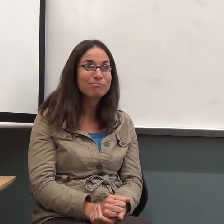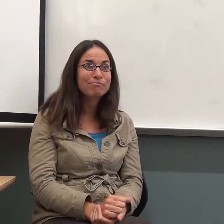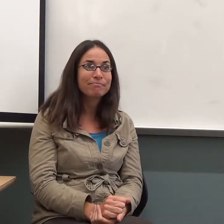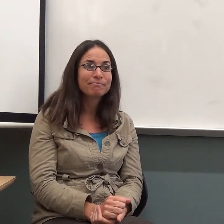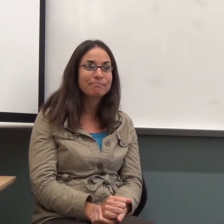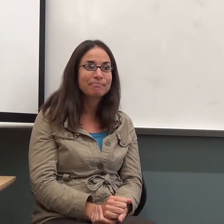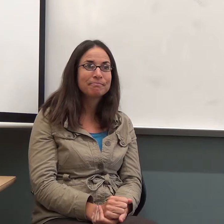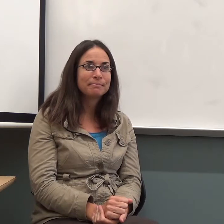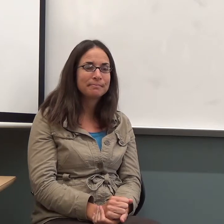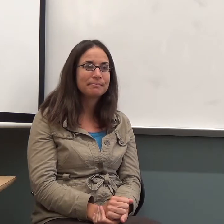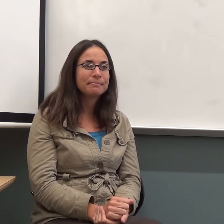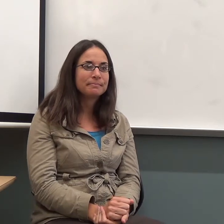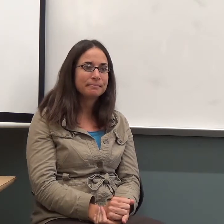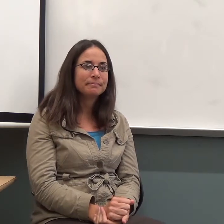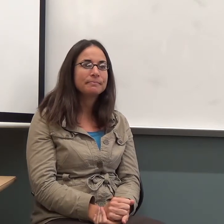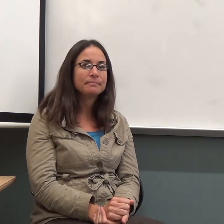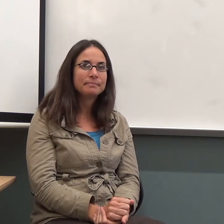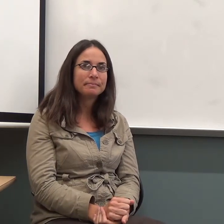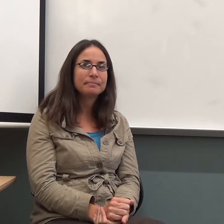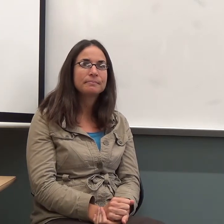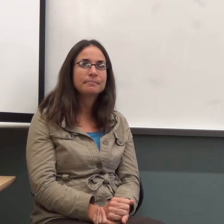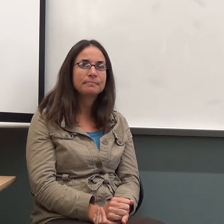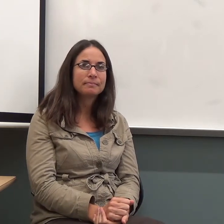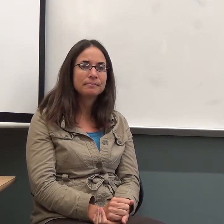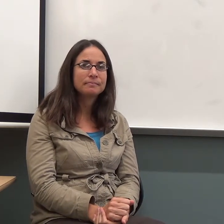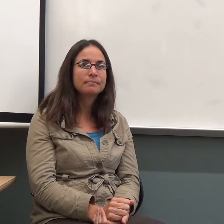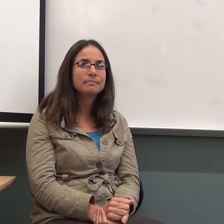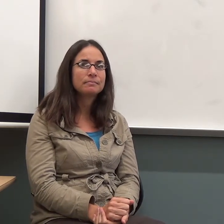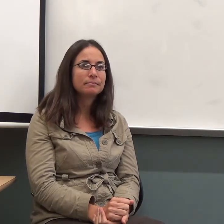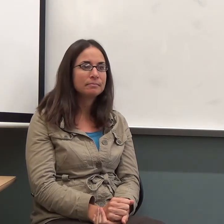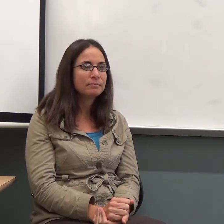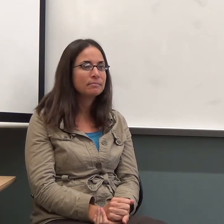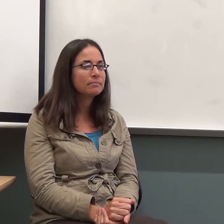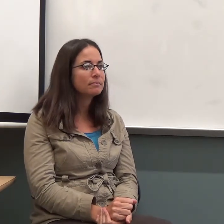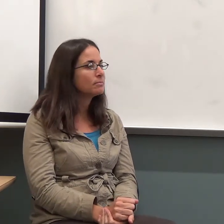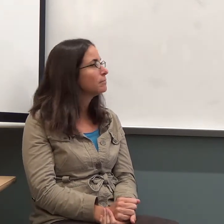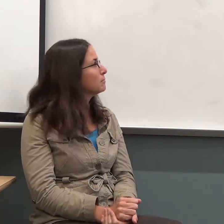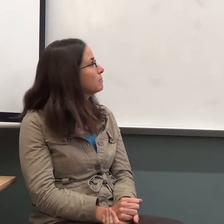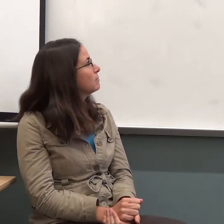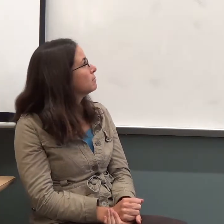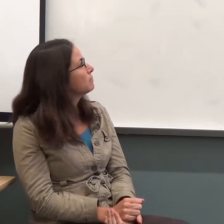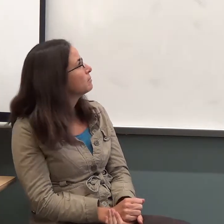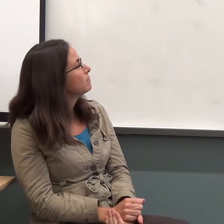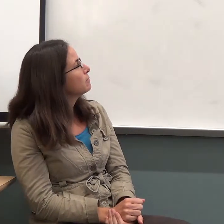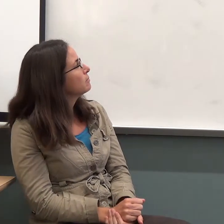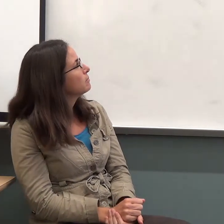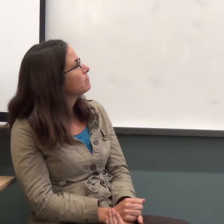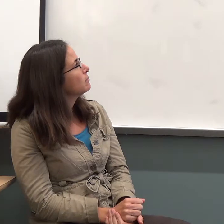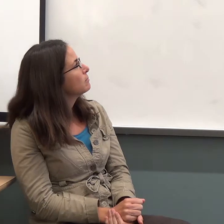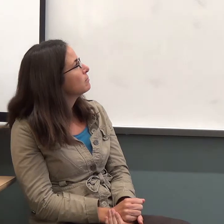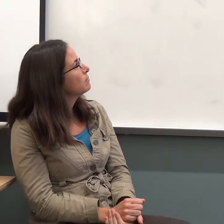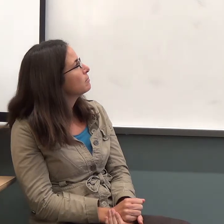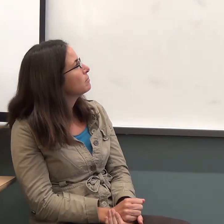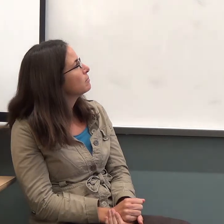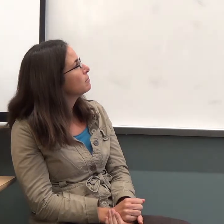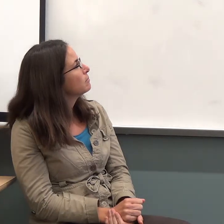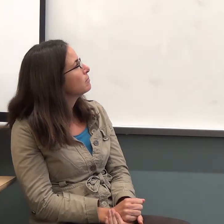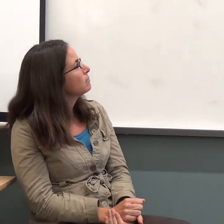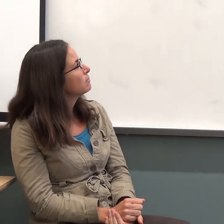basically you're trying to help us put together, like topic sentences, right? Like in this